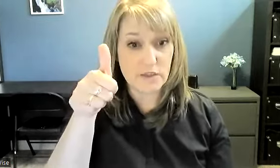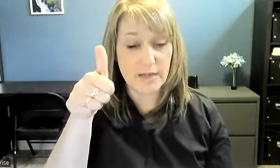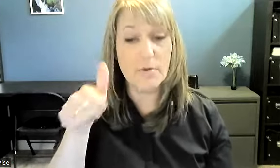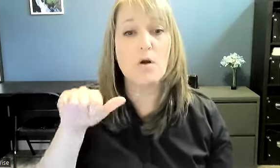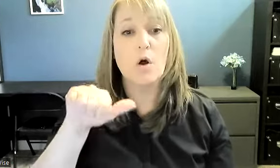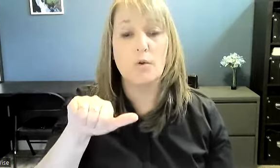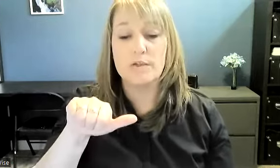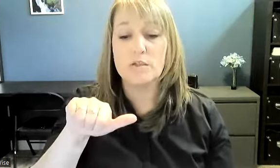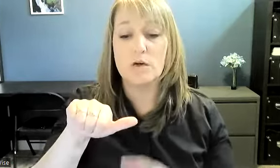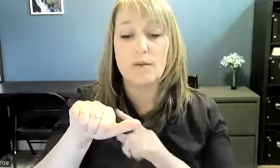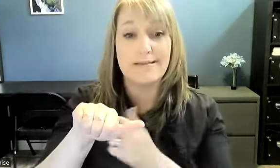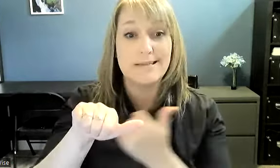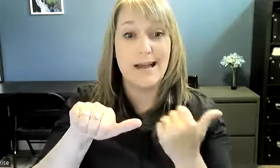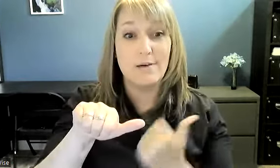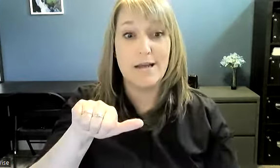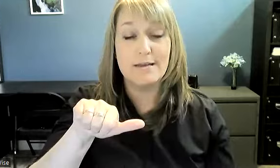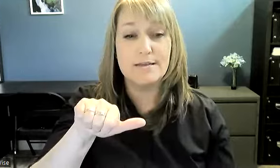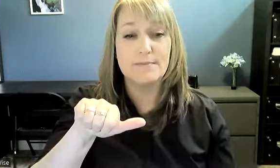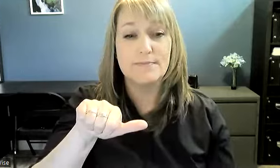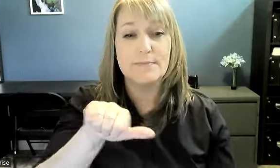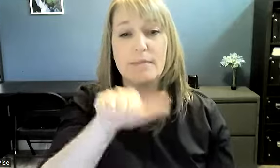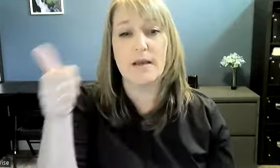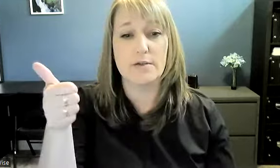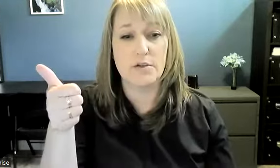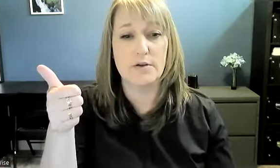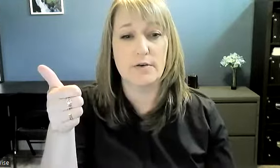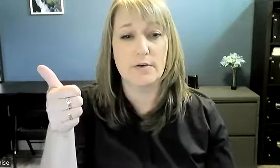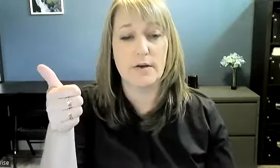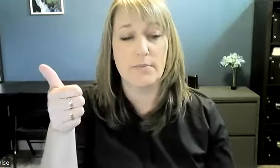shape, only you start with it sideways and turn it up.